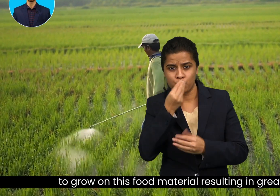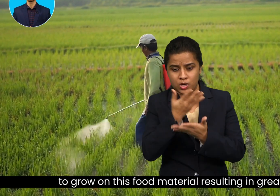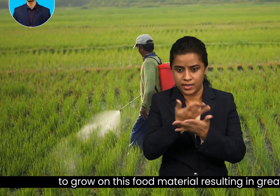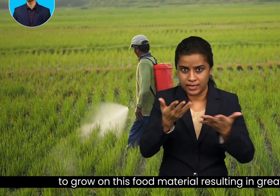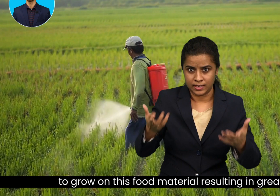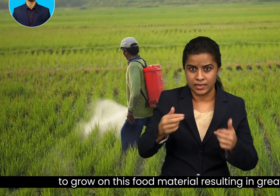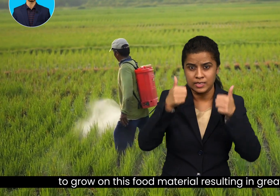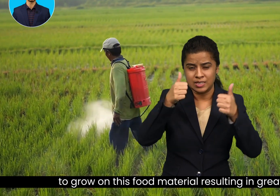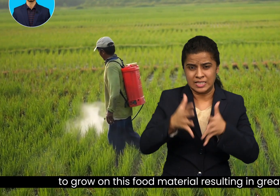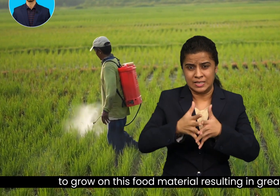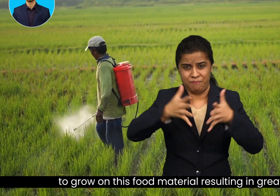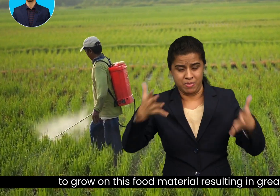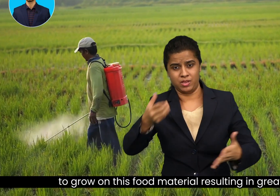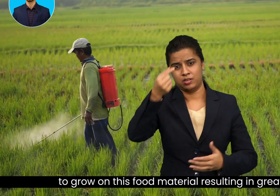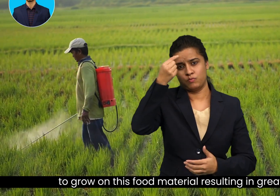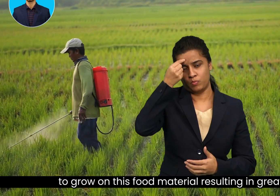in great damage.